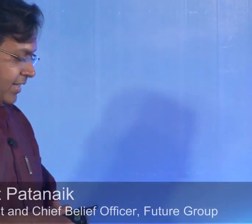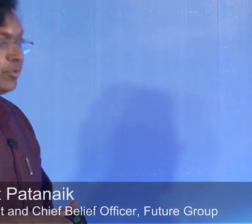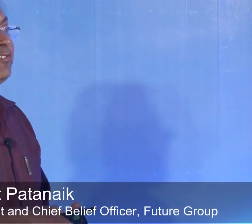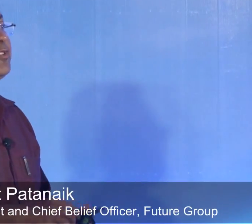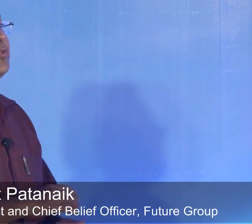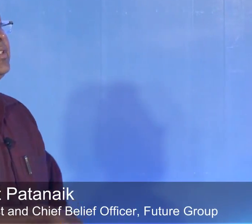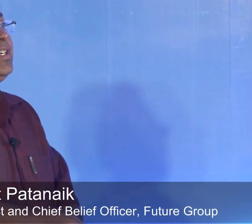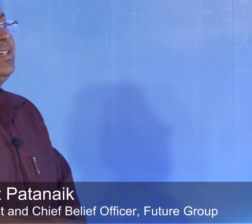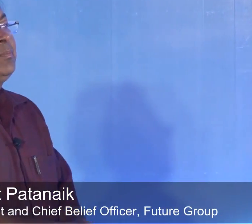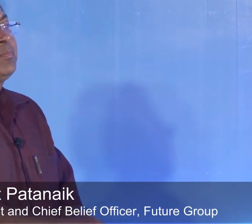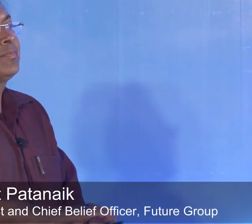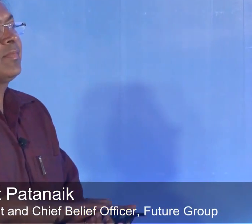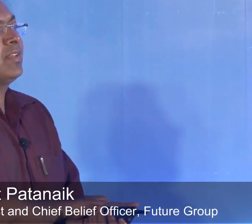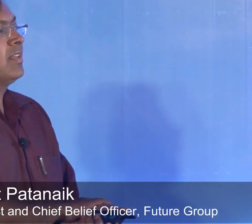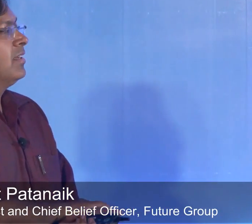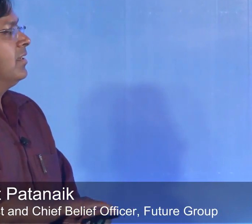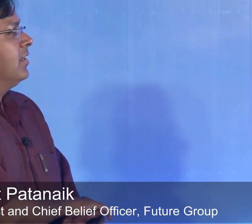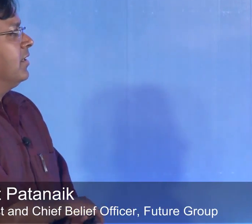Hi, good afternoon.